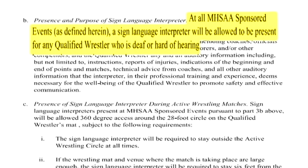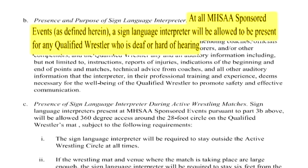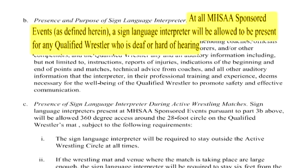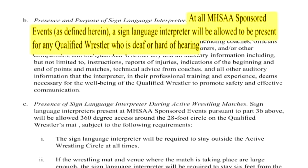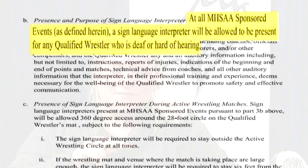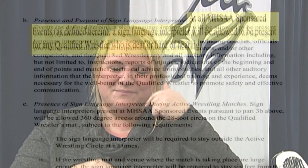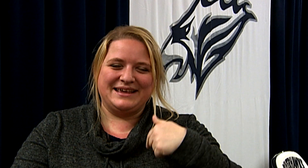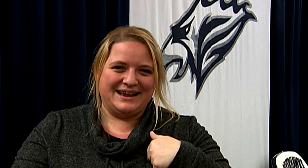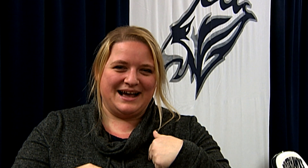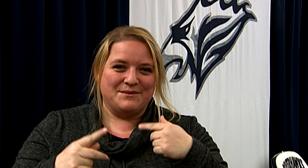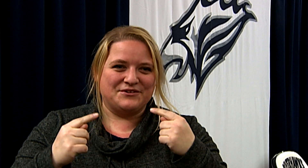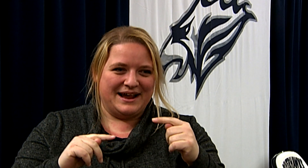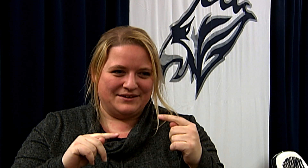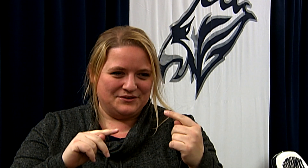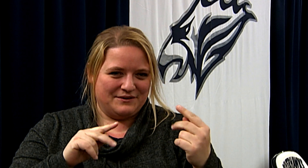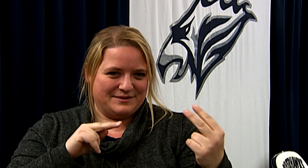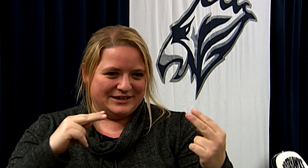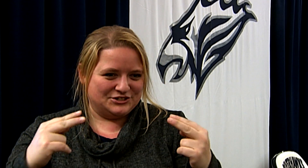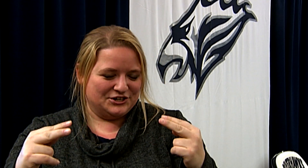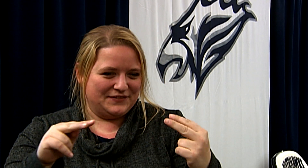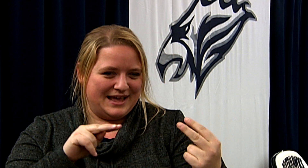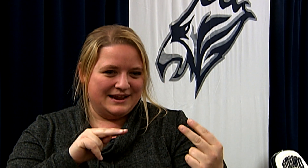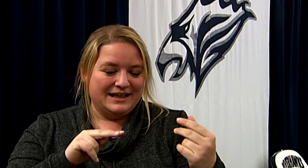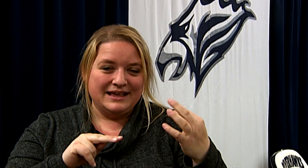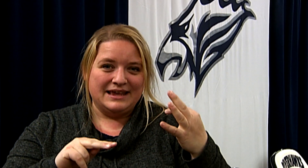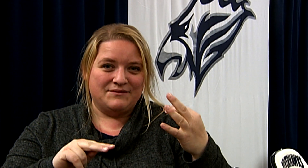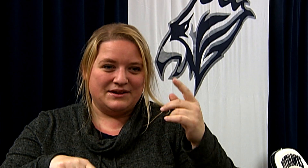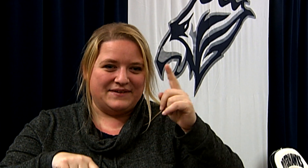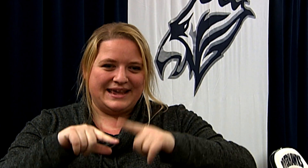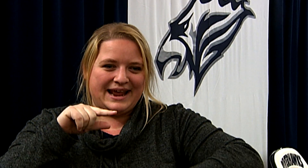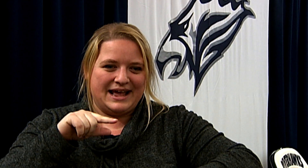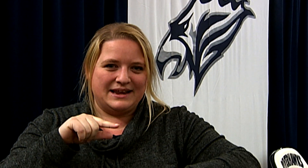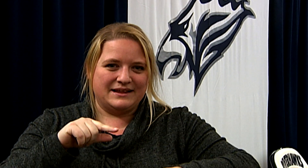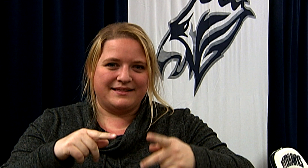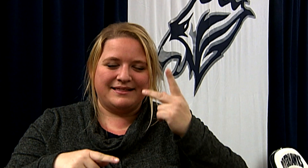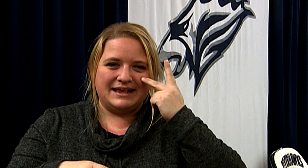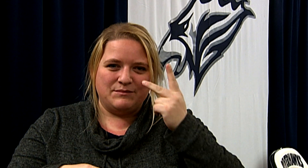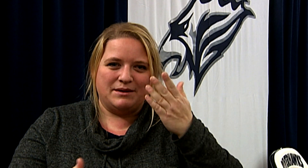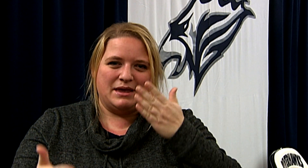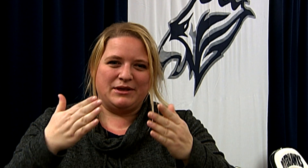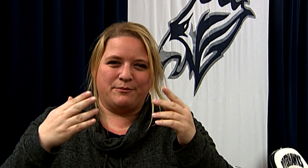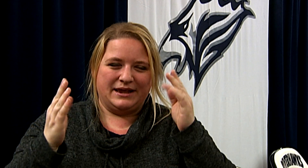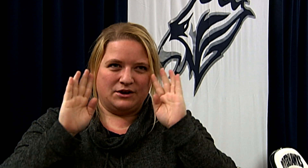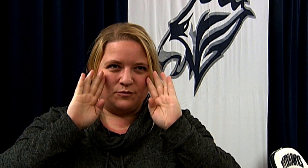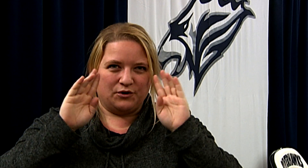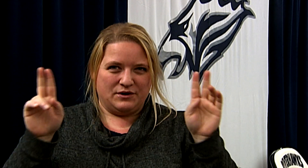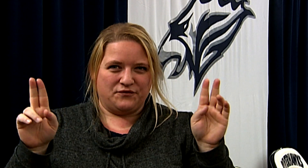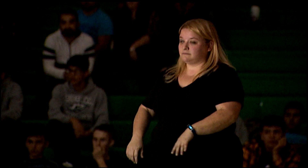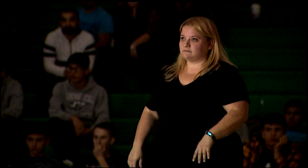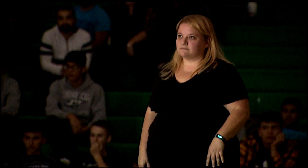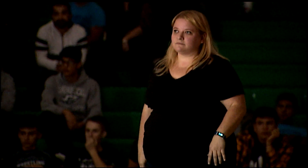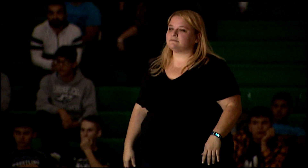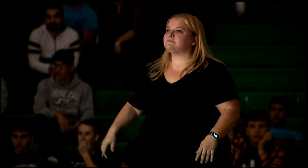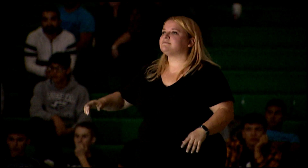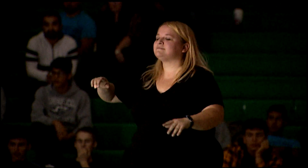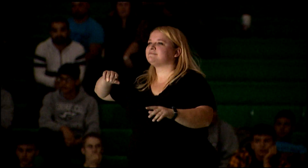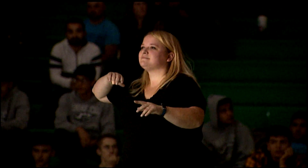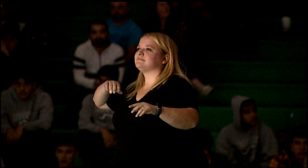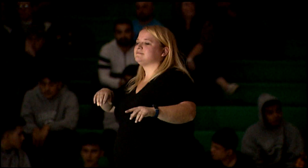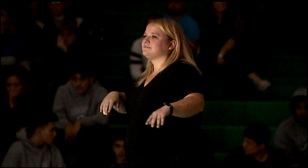not. For me, I'm trying to always make sure that even if he can't see me, maybe he'll be in his peripheral. And if I ever feel nervous, I just